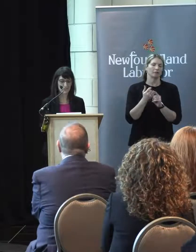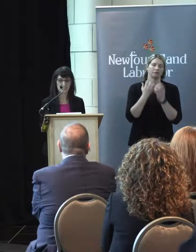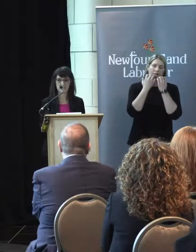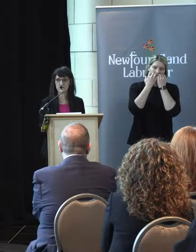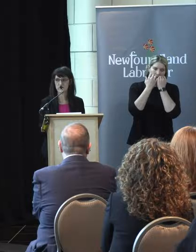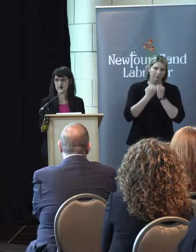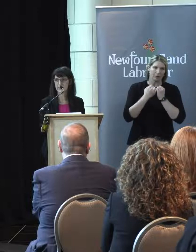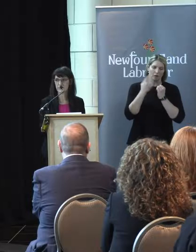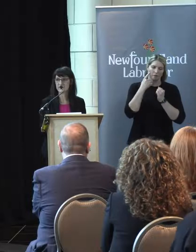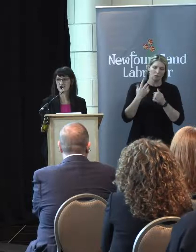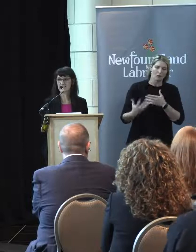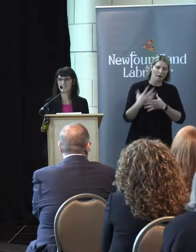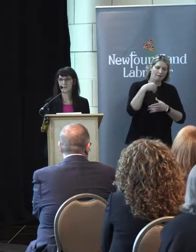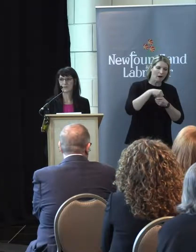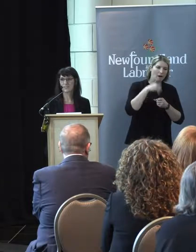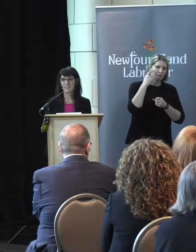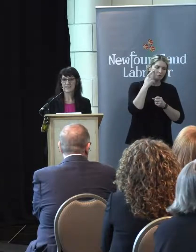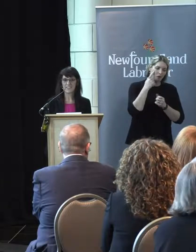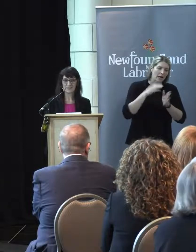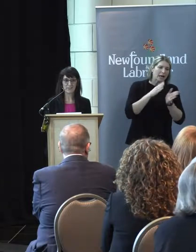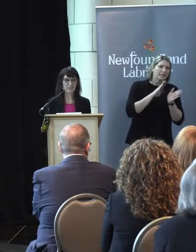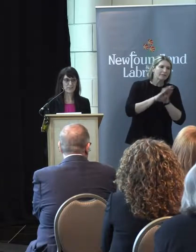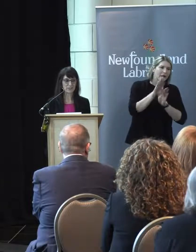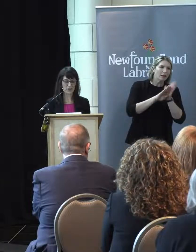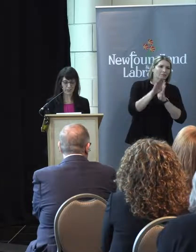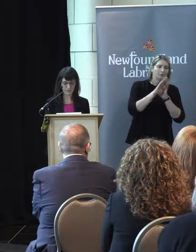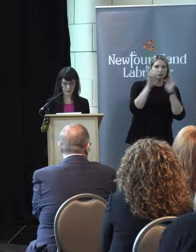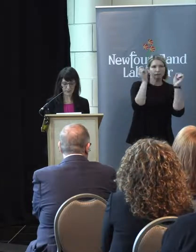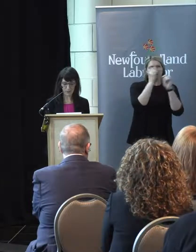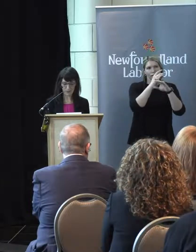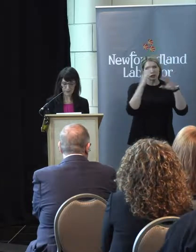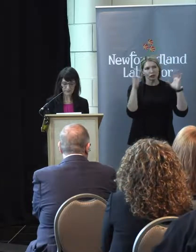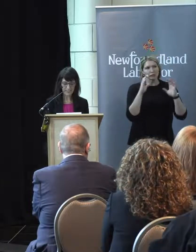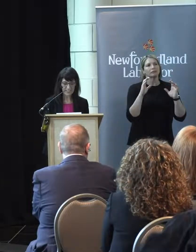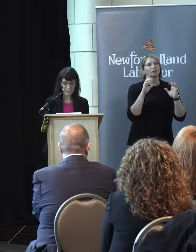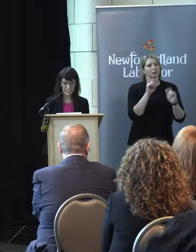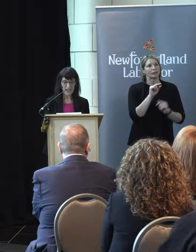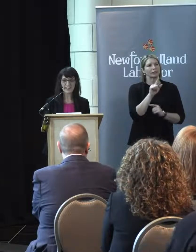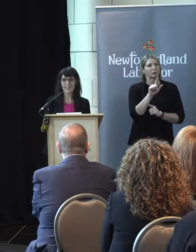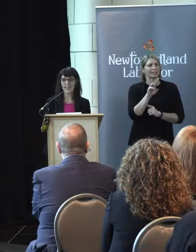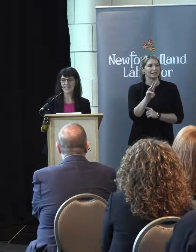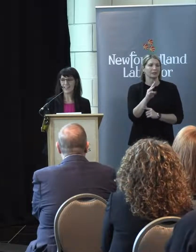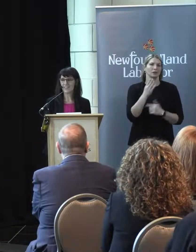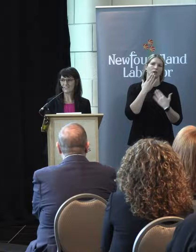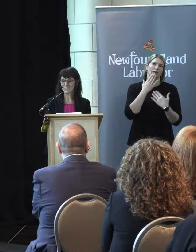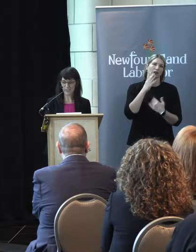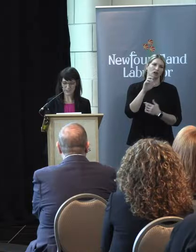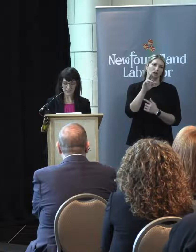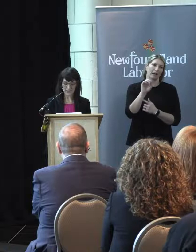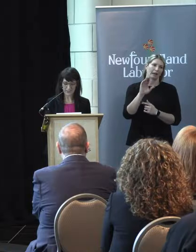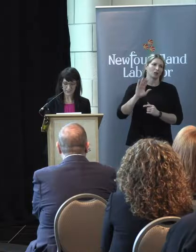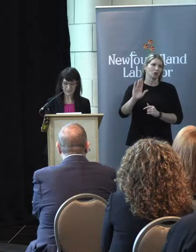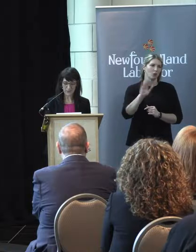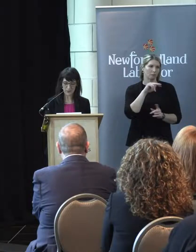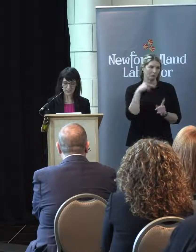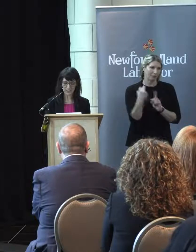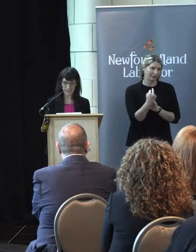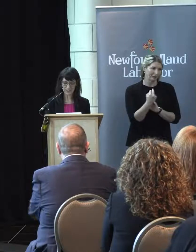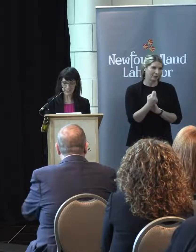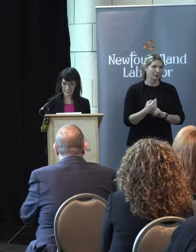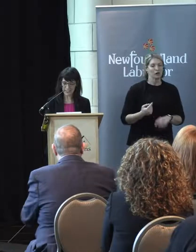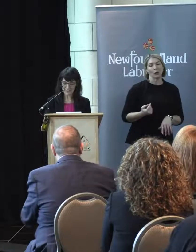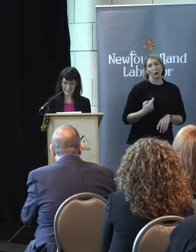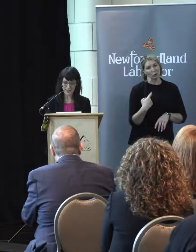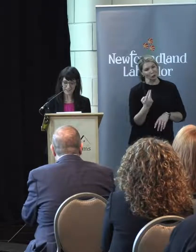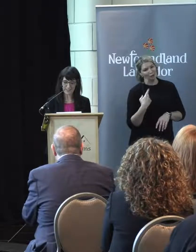of Vision 2026. So thank you very much, Craig, for your role. Craig and I have known each other for